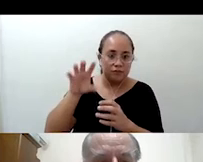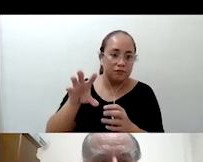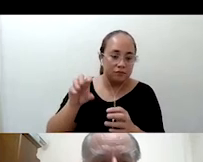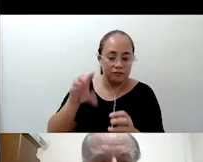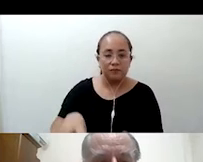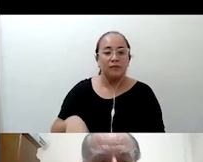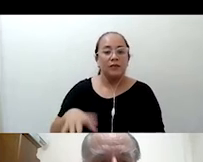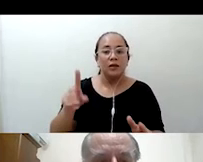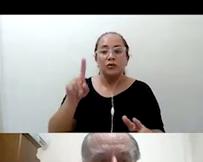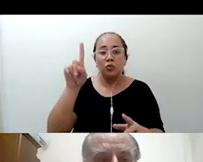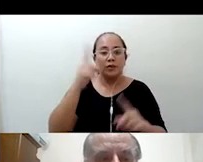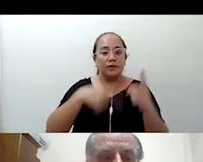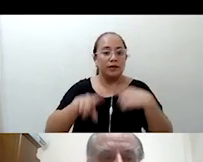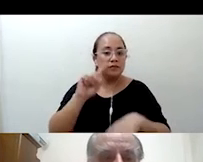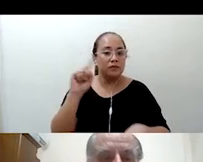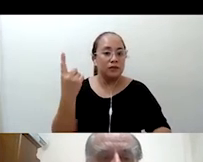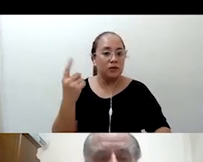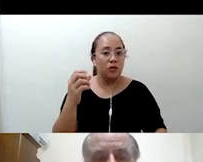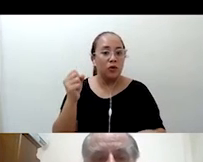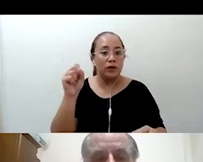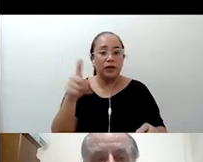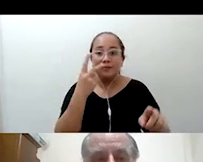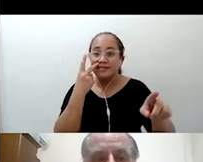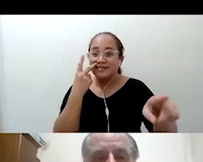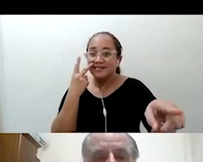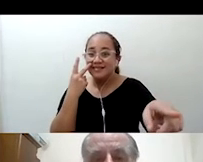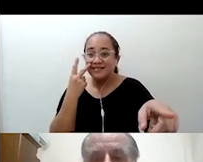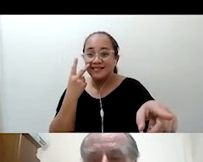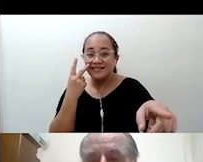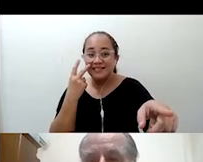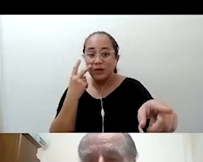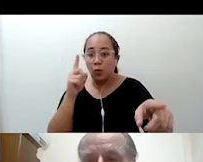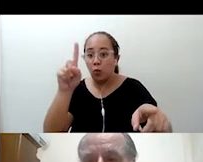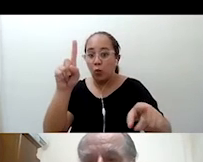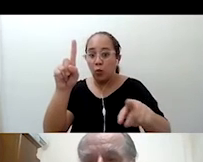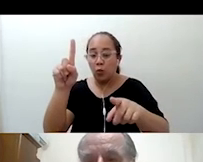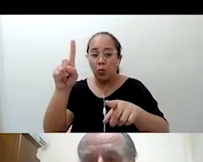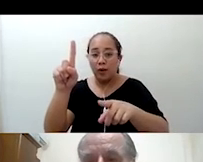only one sign. Okay, and then when we look at the one finger hand shapes,